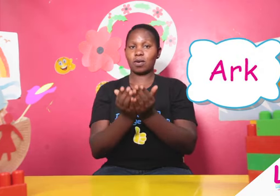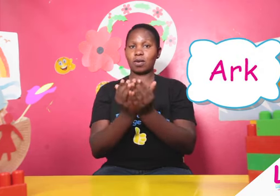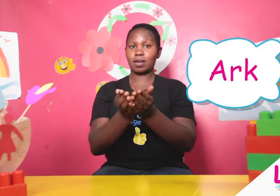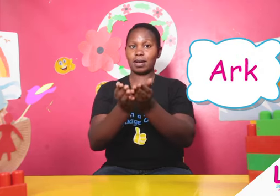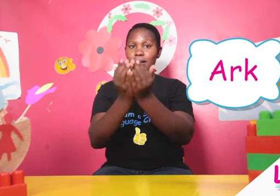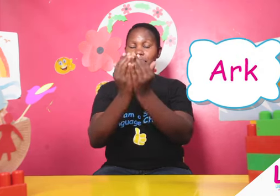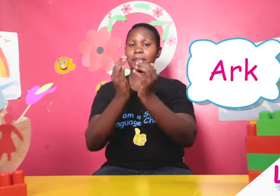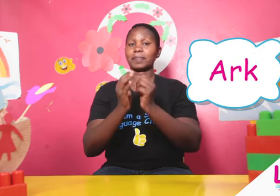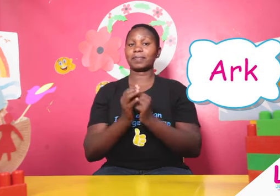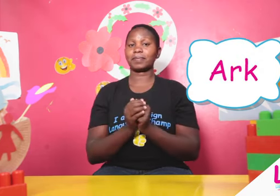ark.